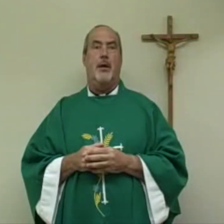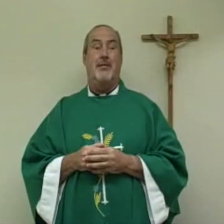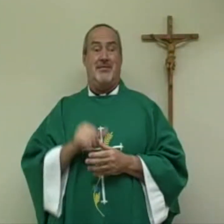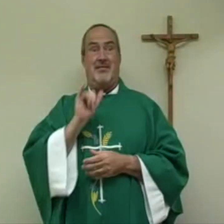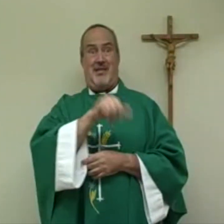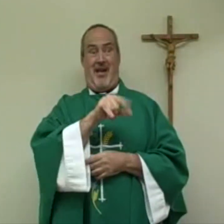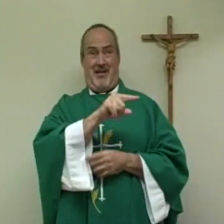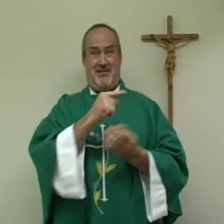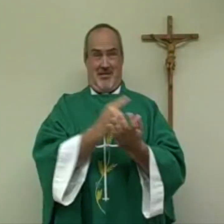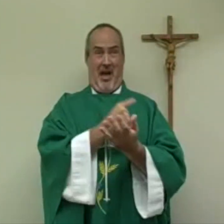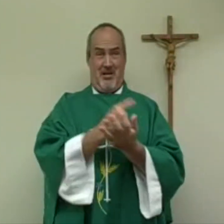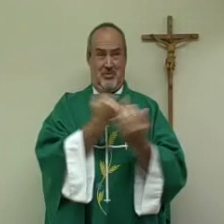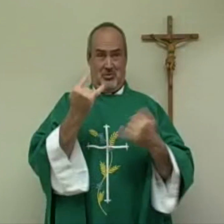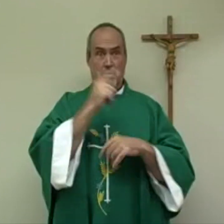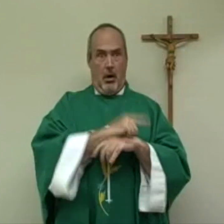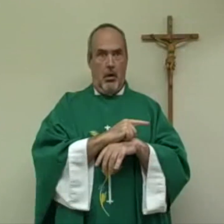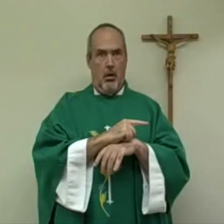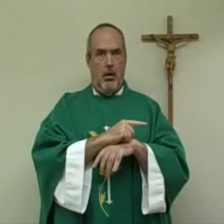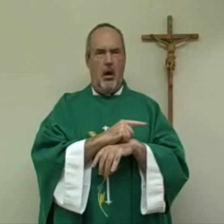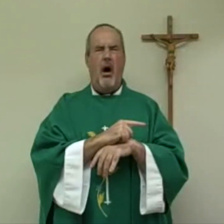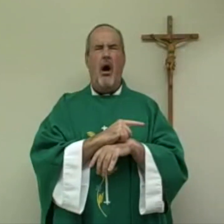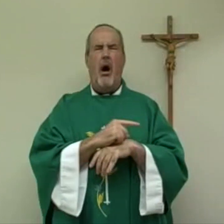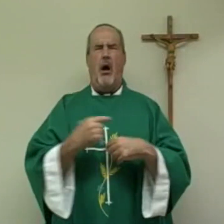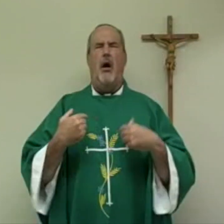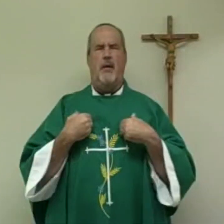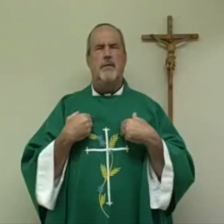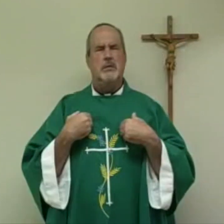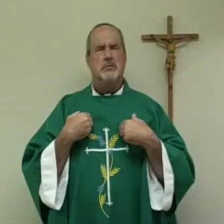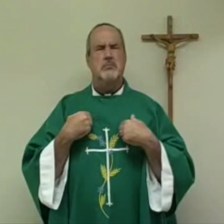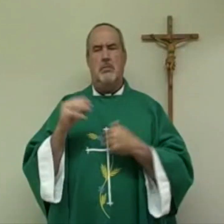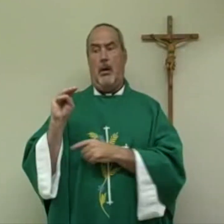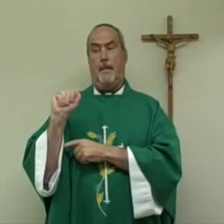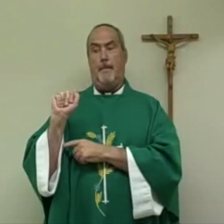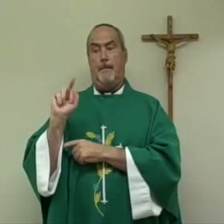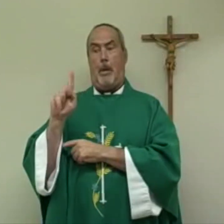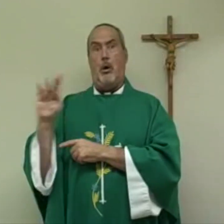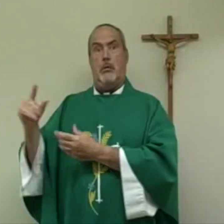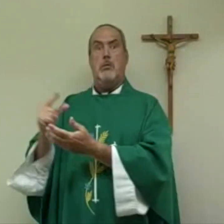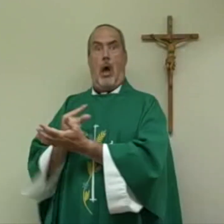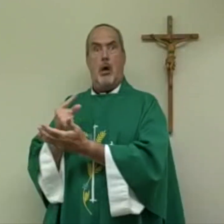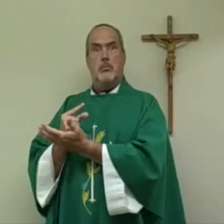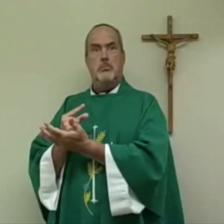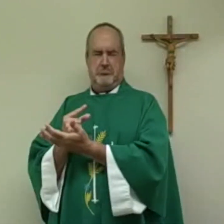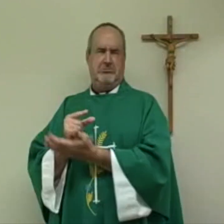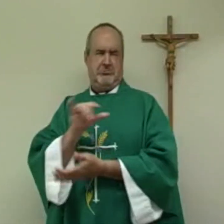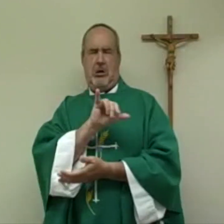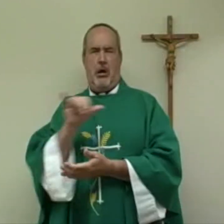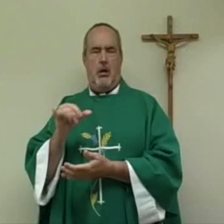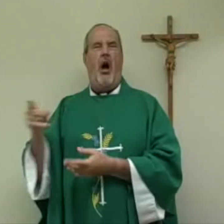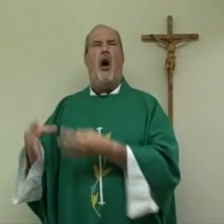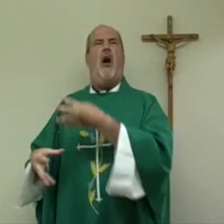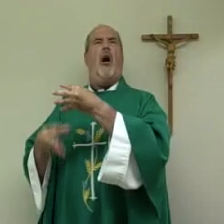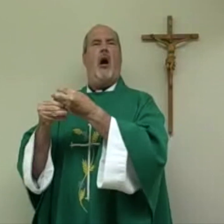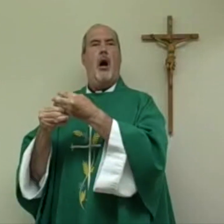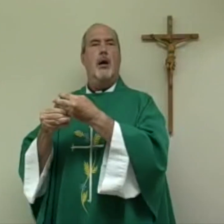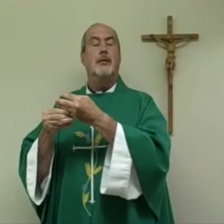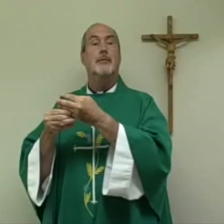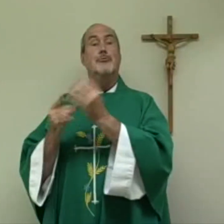sin and to Gehenna. So in today's gospel, which is also mentioned in